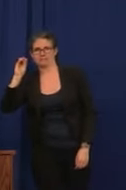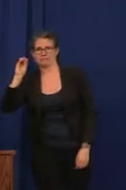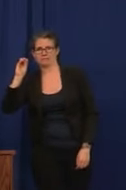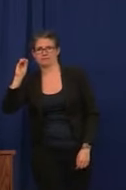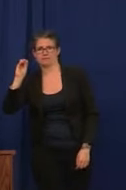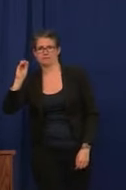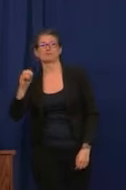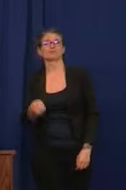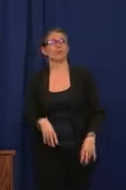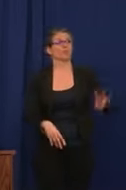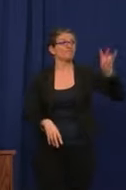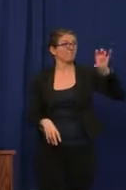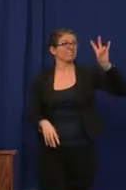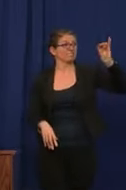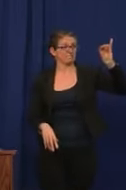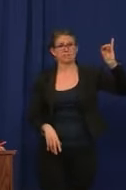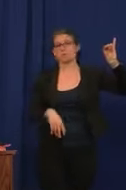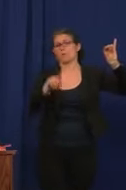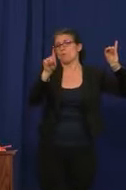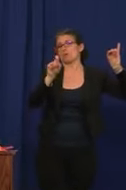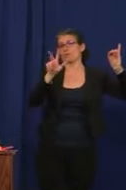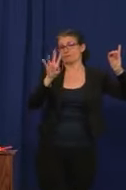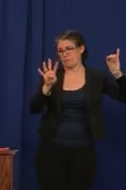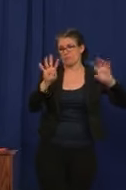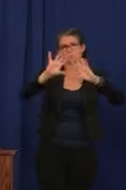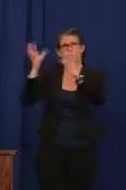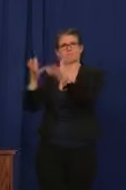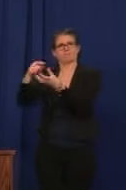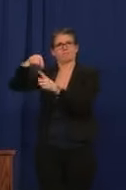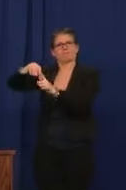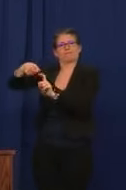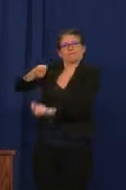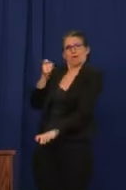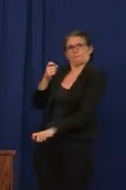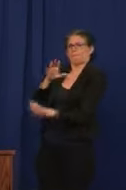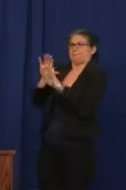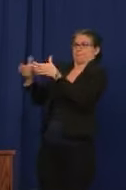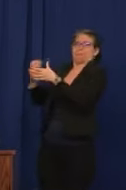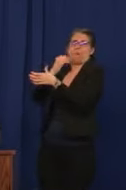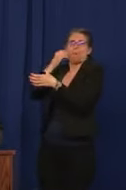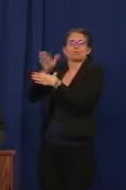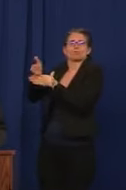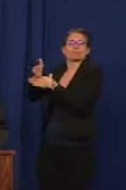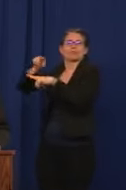care facilities, both residents or staff. And so that is